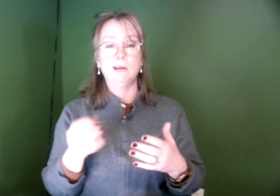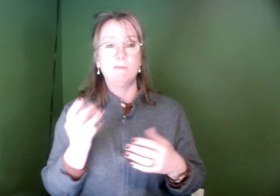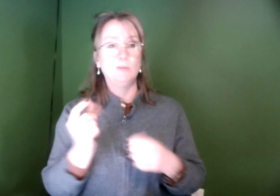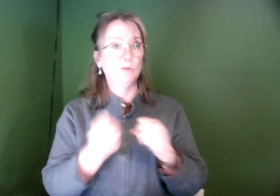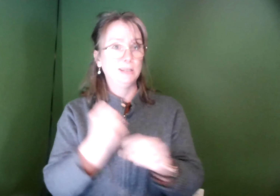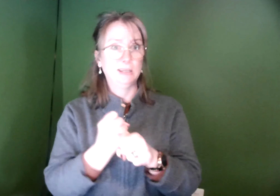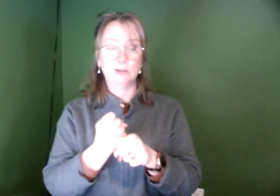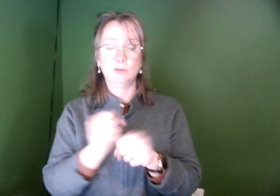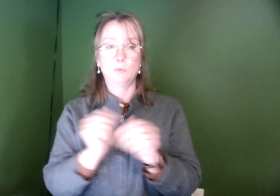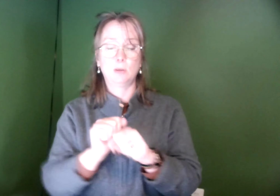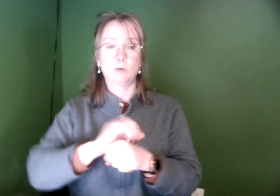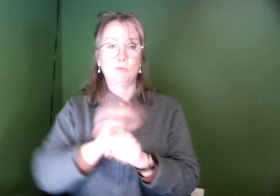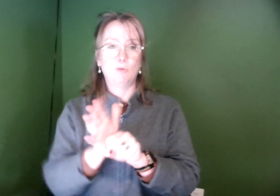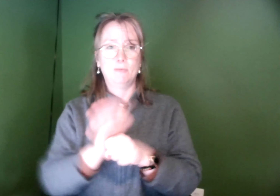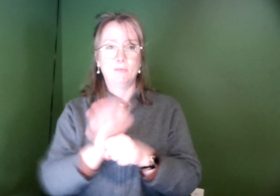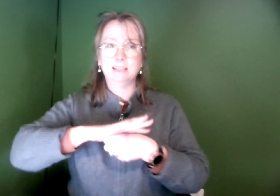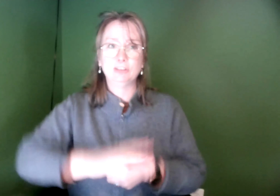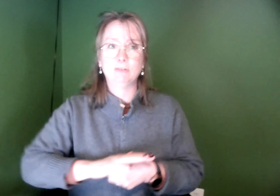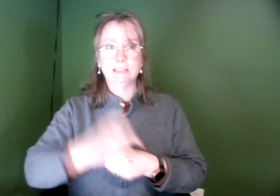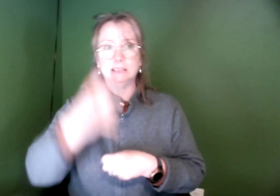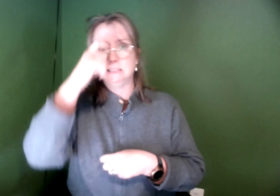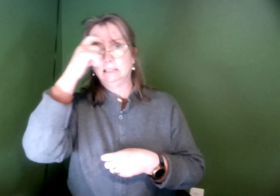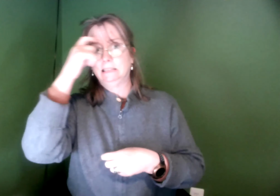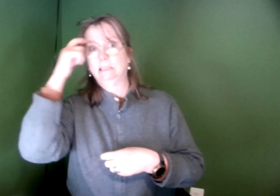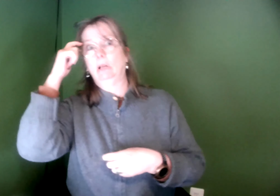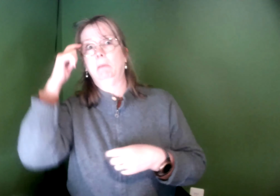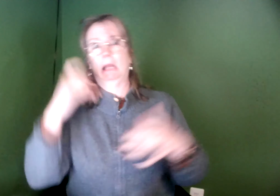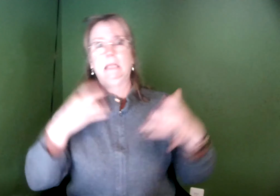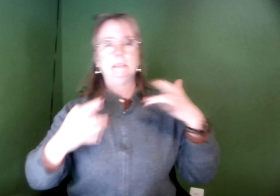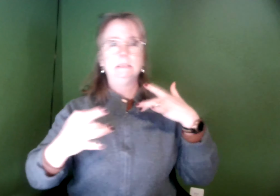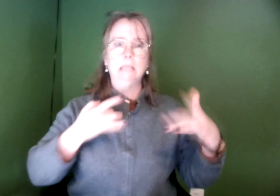stress and trauma and anxiety really increased over